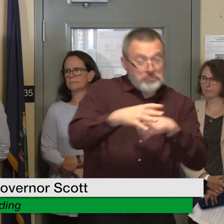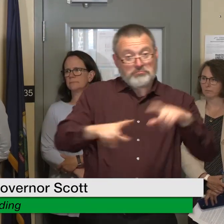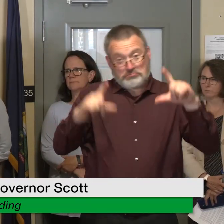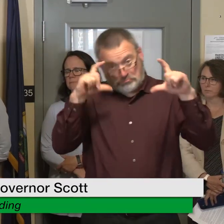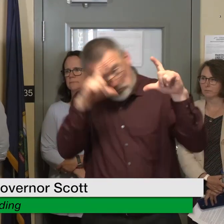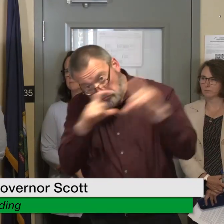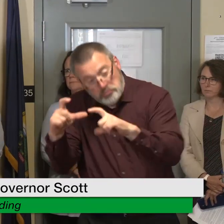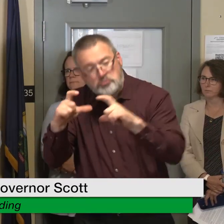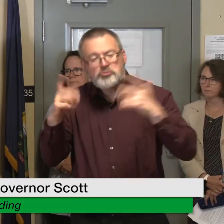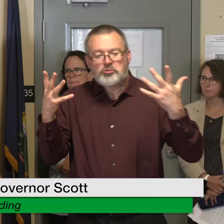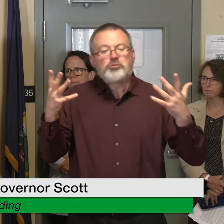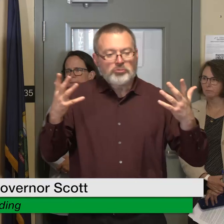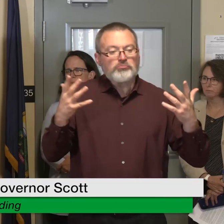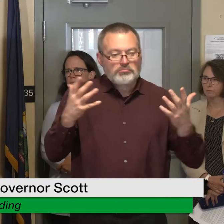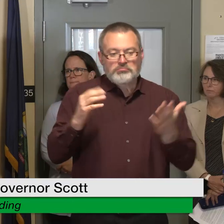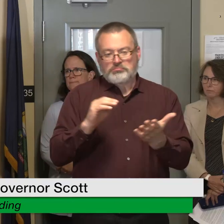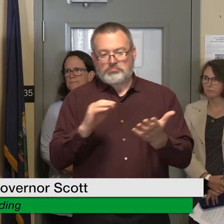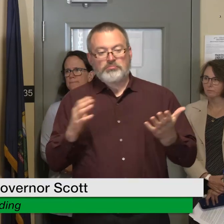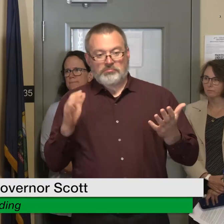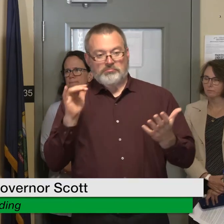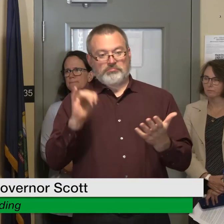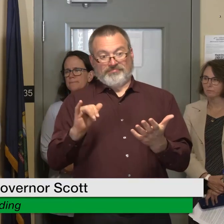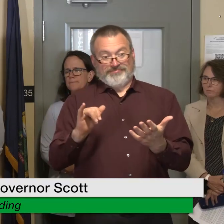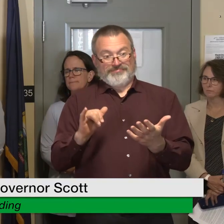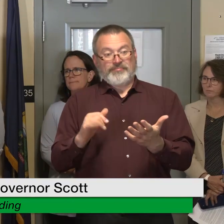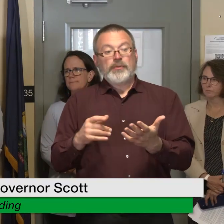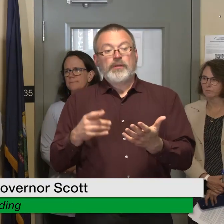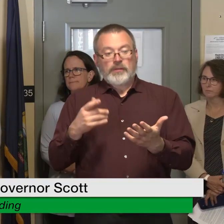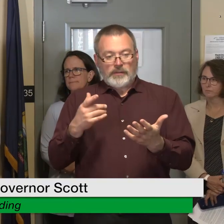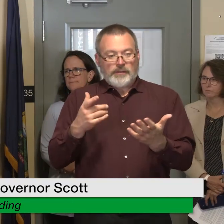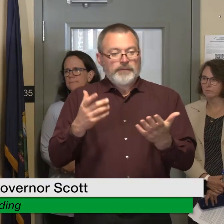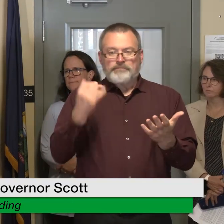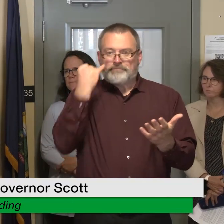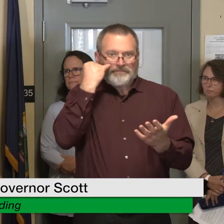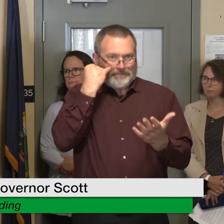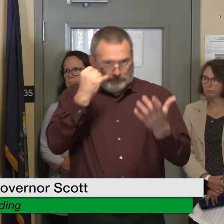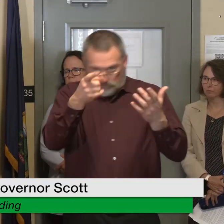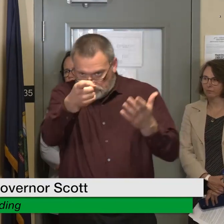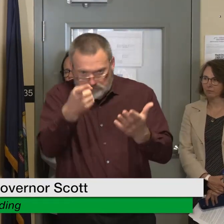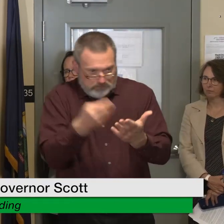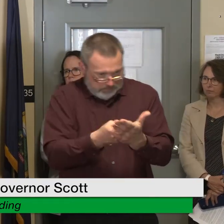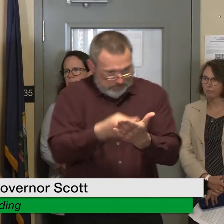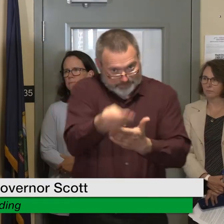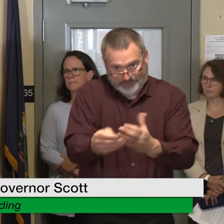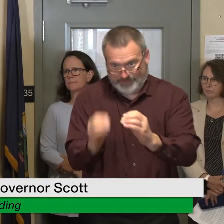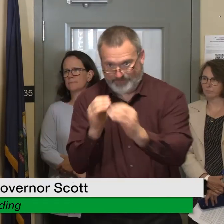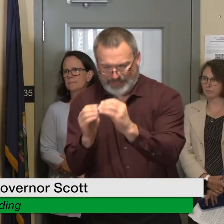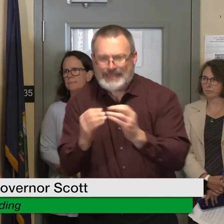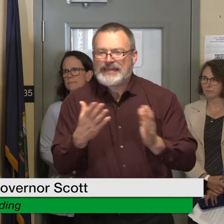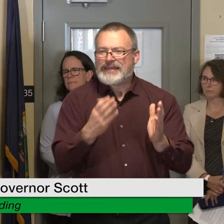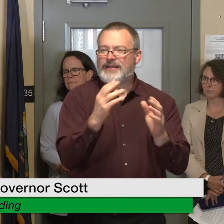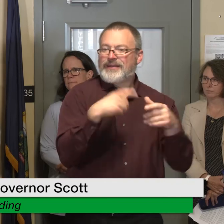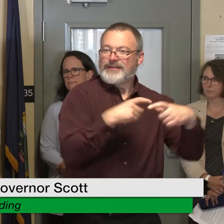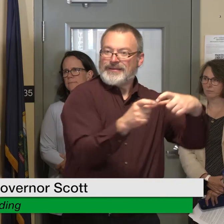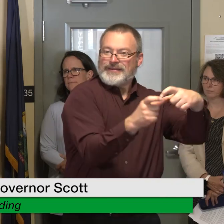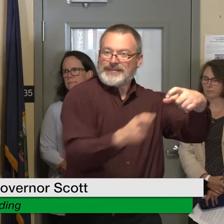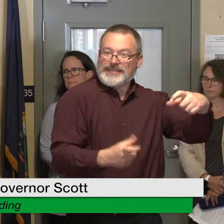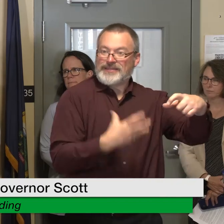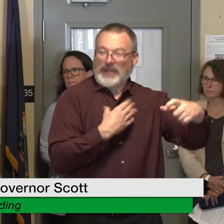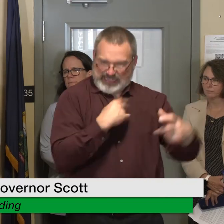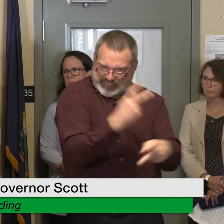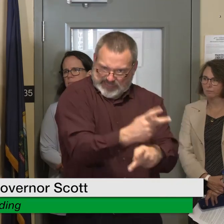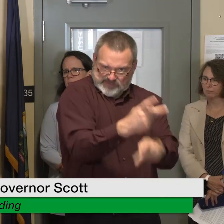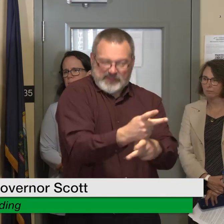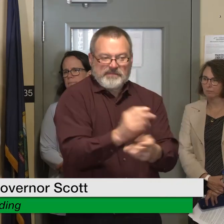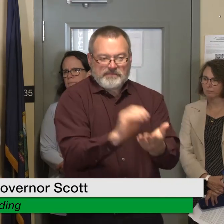proceed, save any documentation of expenses you have incurred during cleanup. Report your damage to 211 and to your